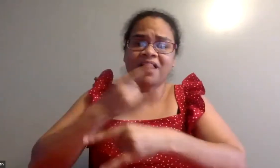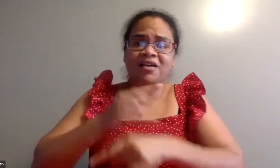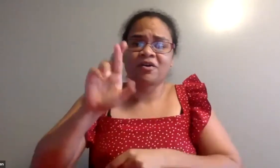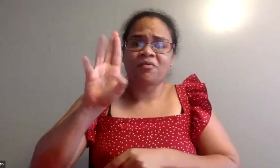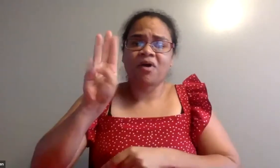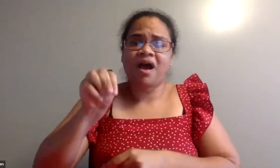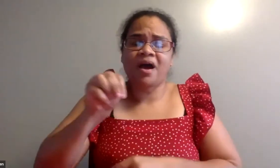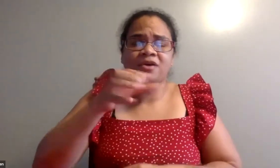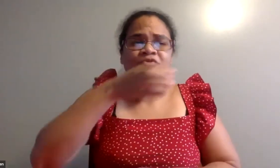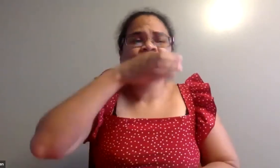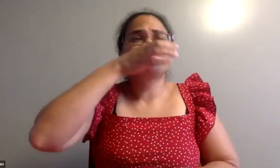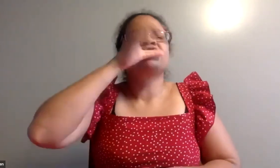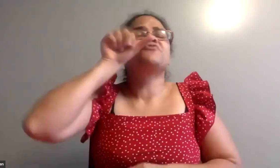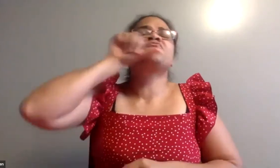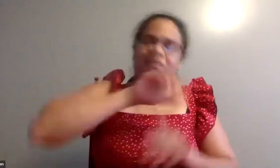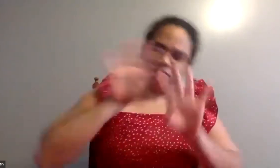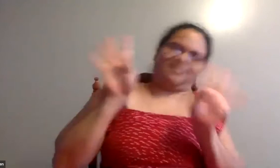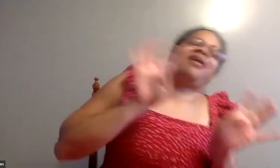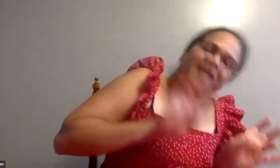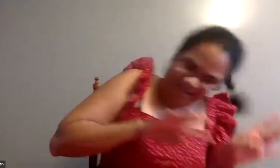Get drunk by rum.